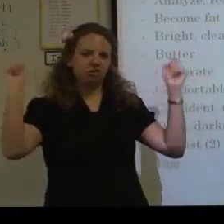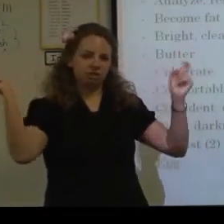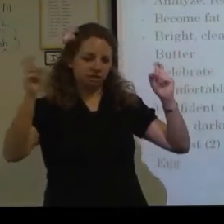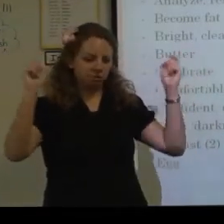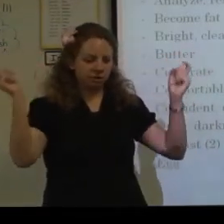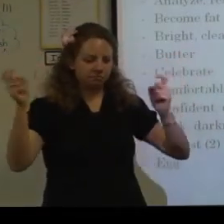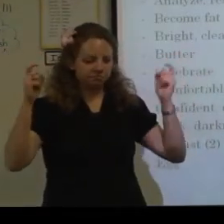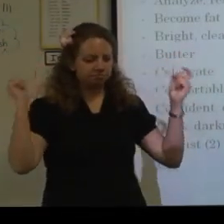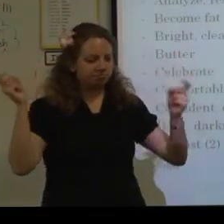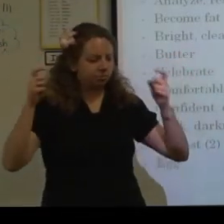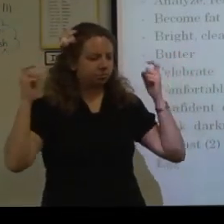usually celebrate.